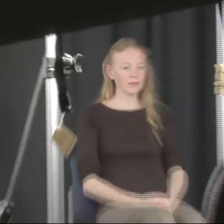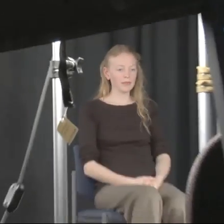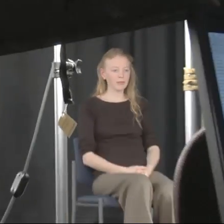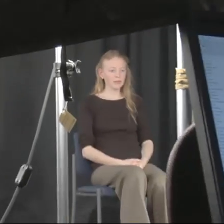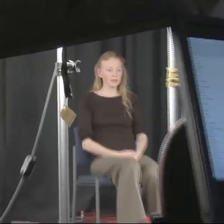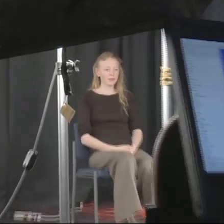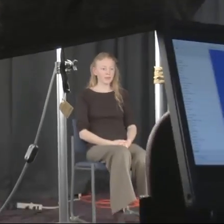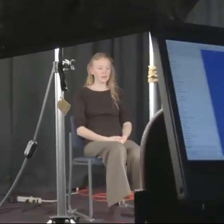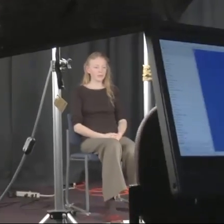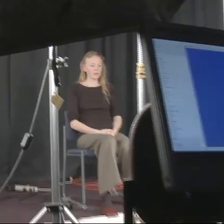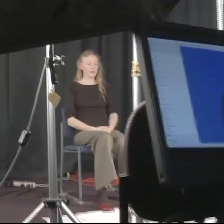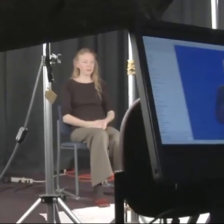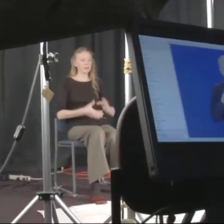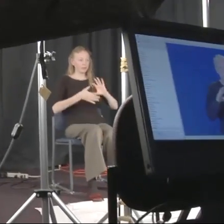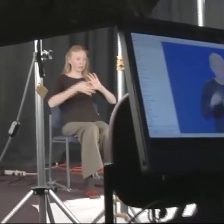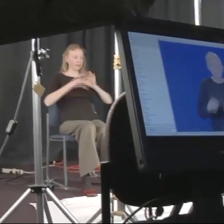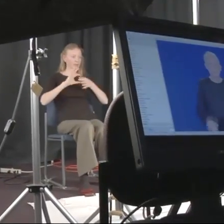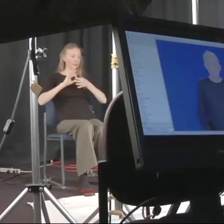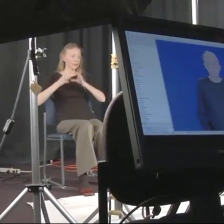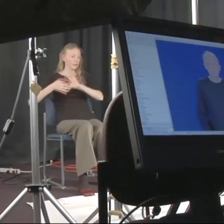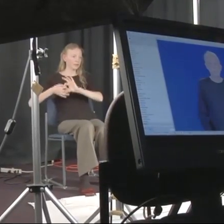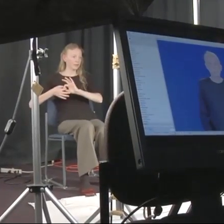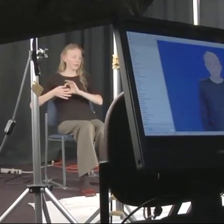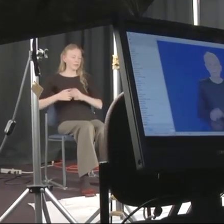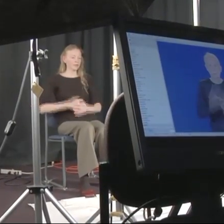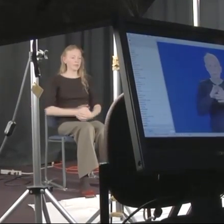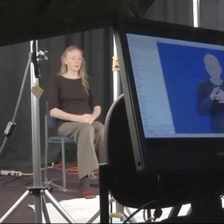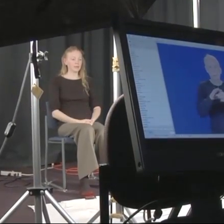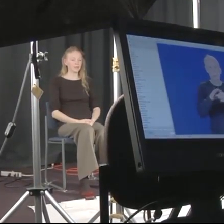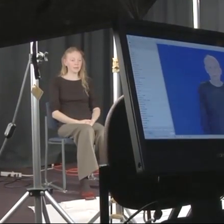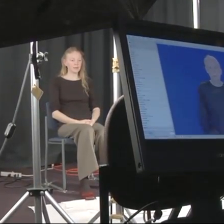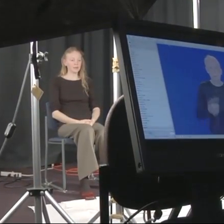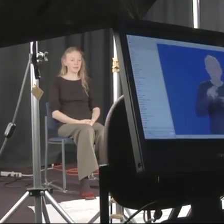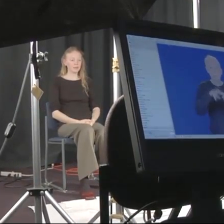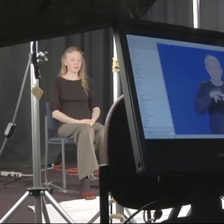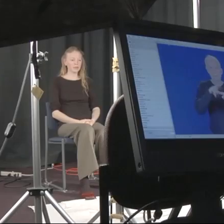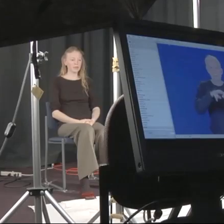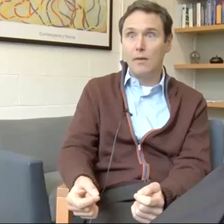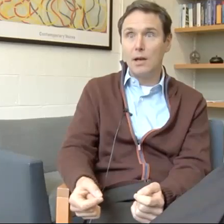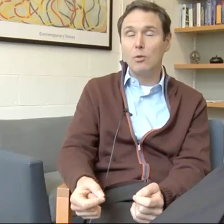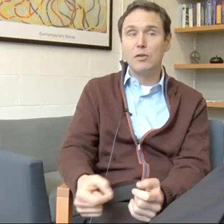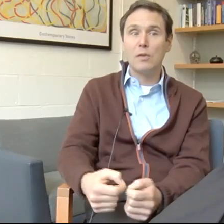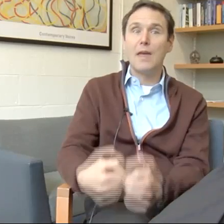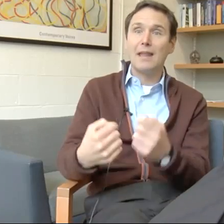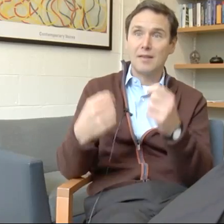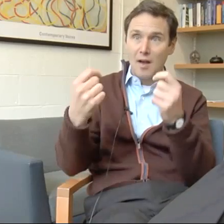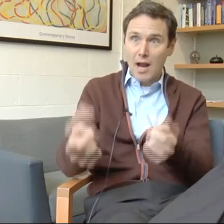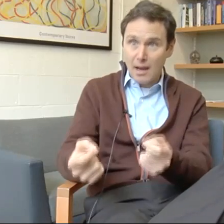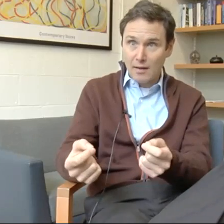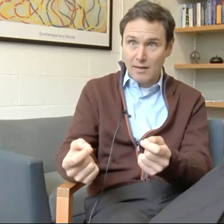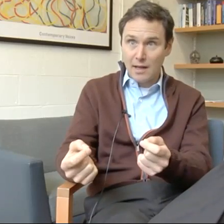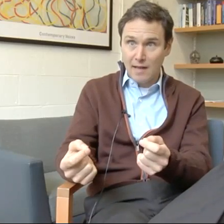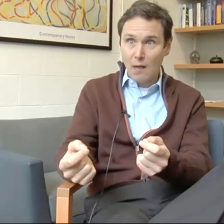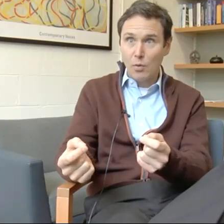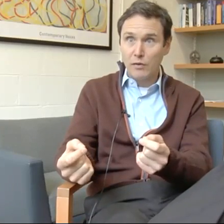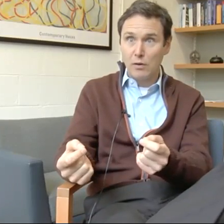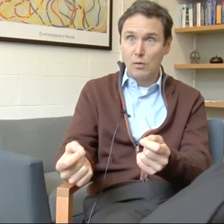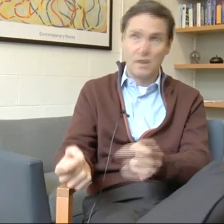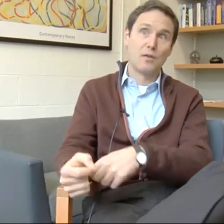make a query would be to actually sign to a video camera on your computer, and then it would use that sign as the example to use in